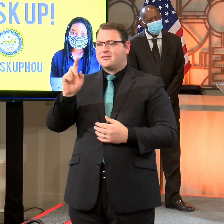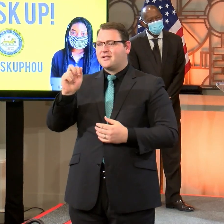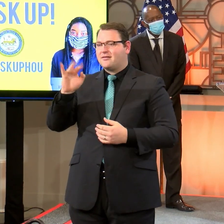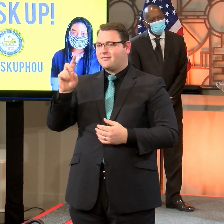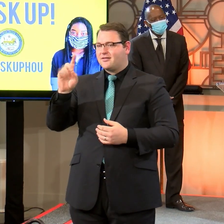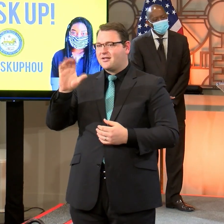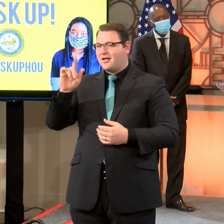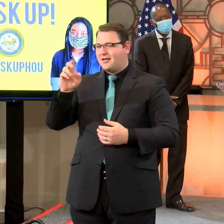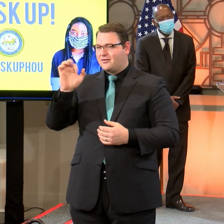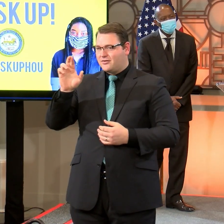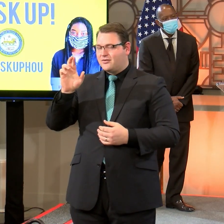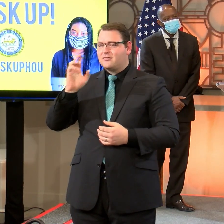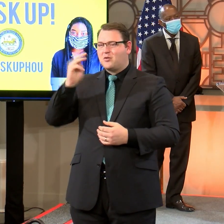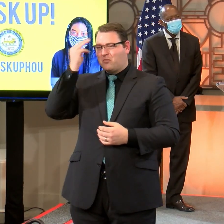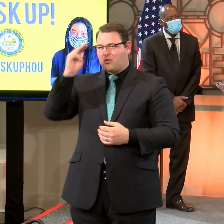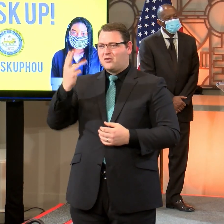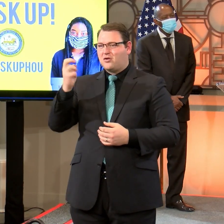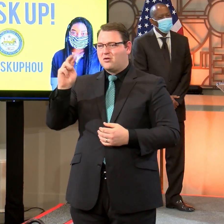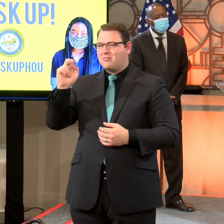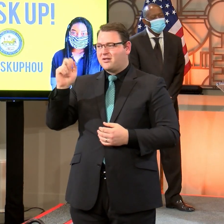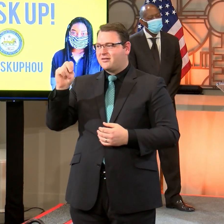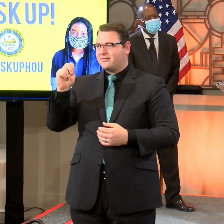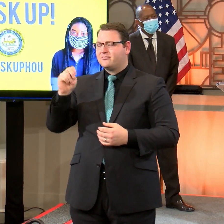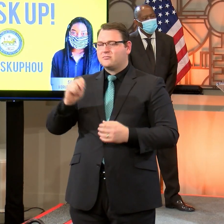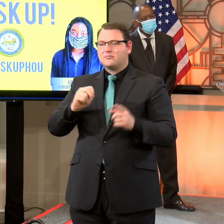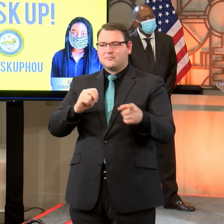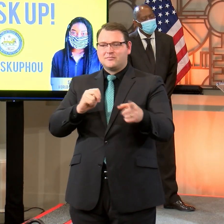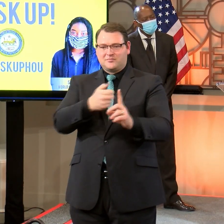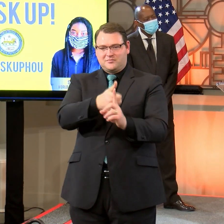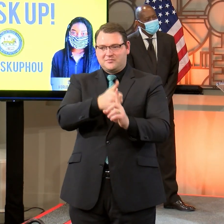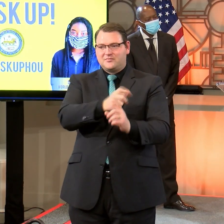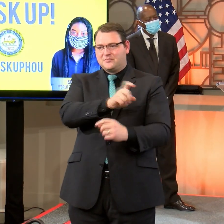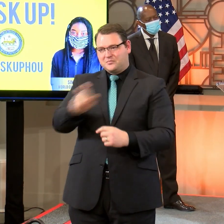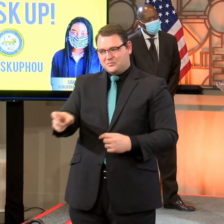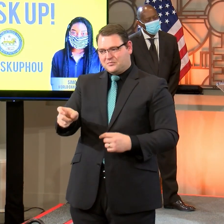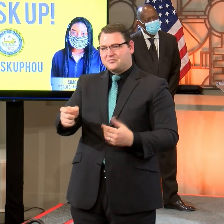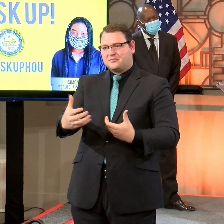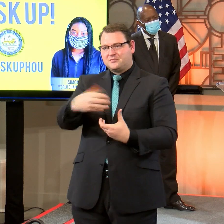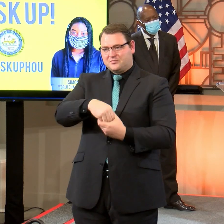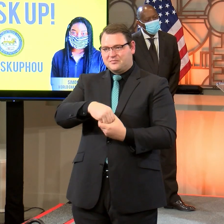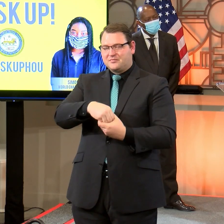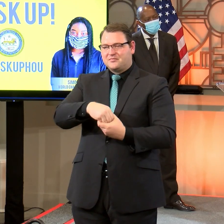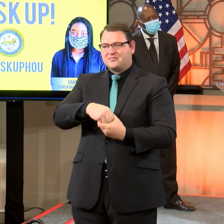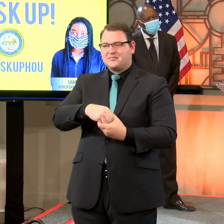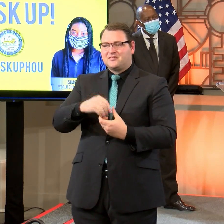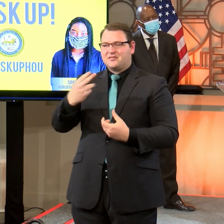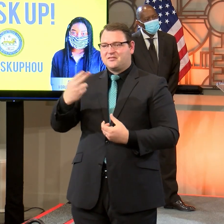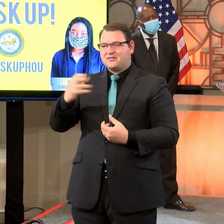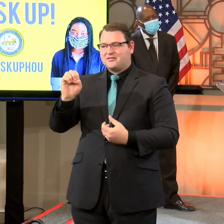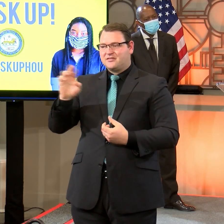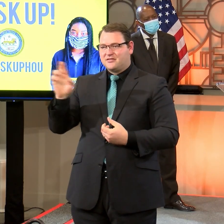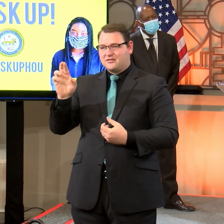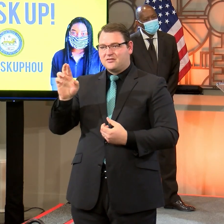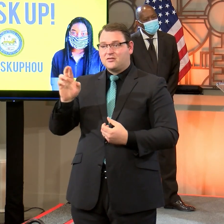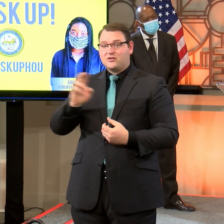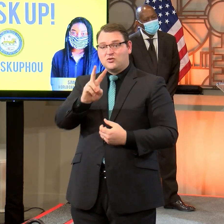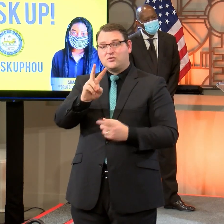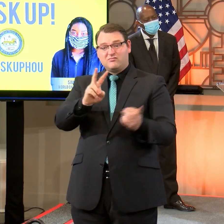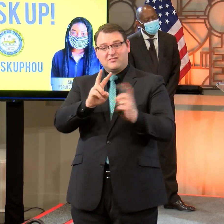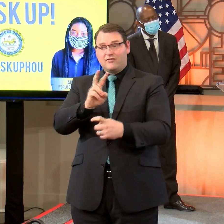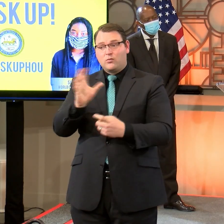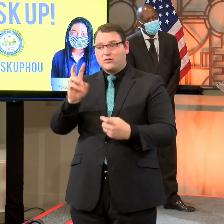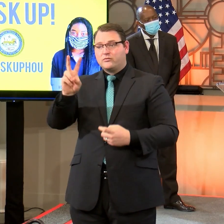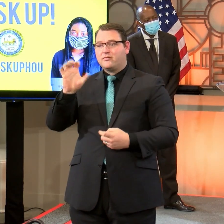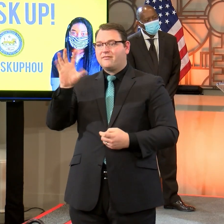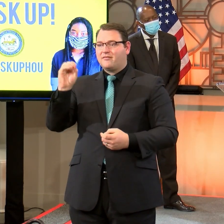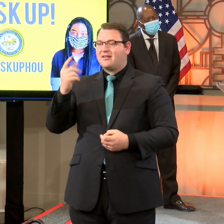Memorial Hermann for also contributing to the HER Task Force, an initiative with 250 gallons of hand